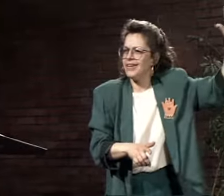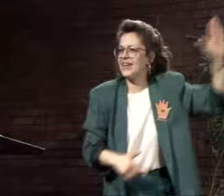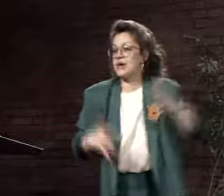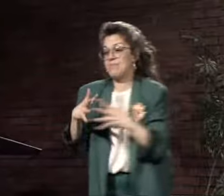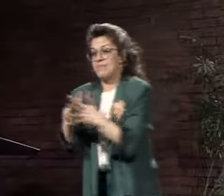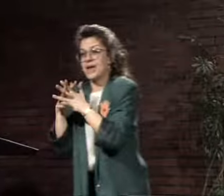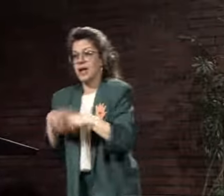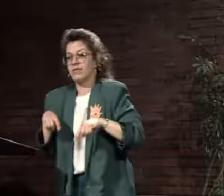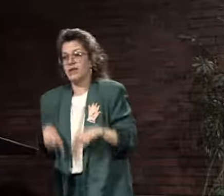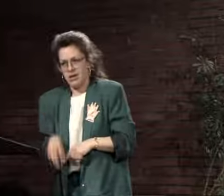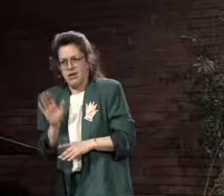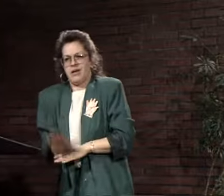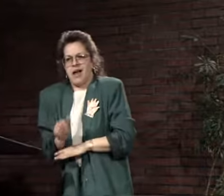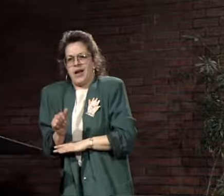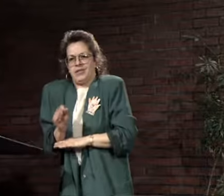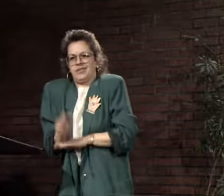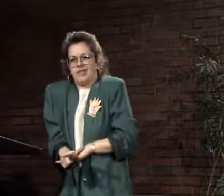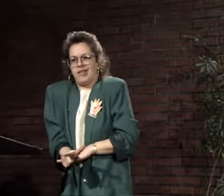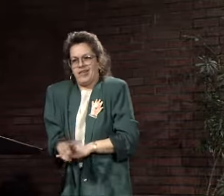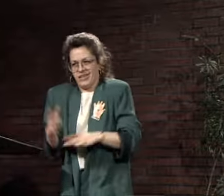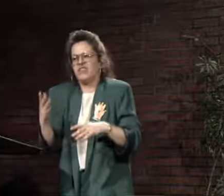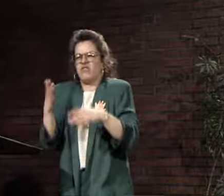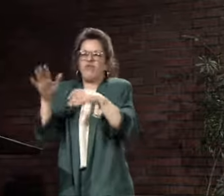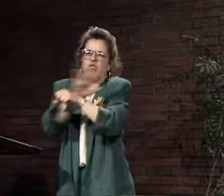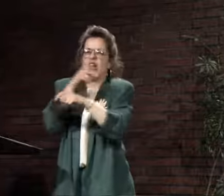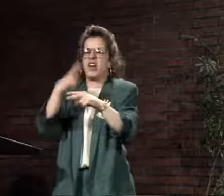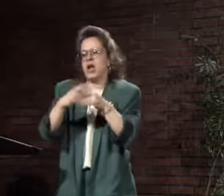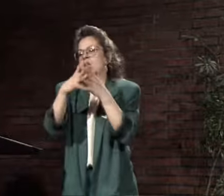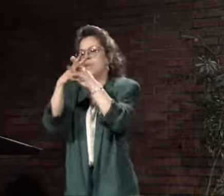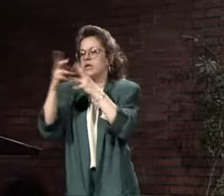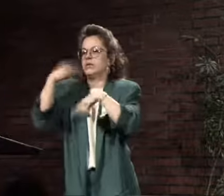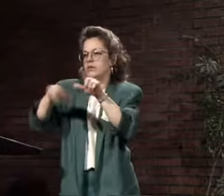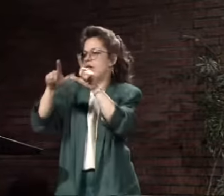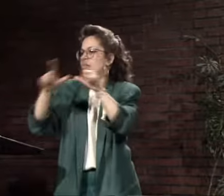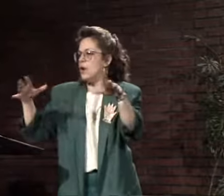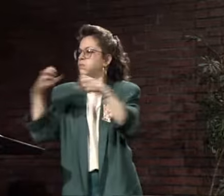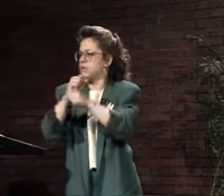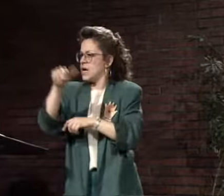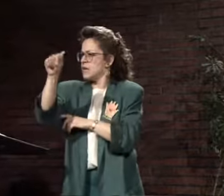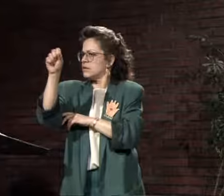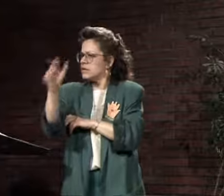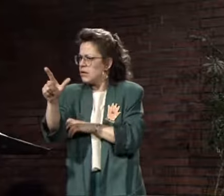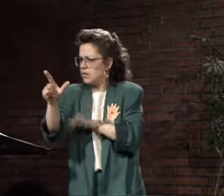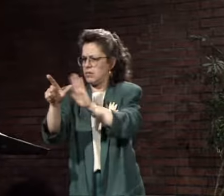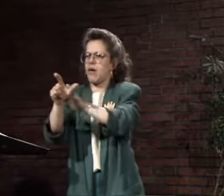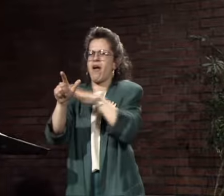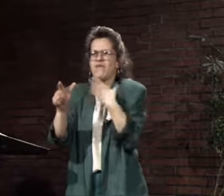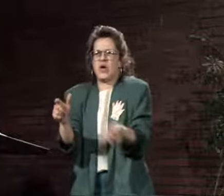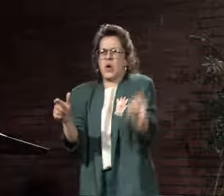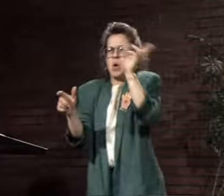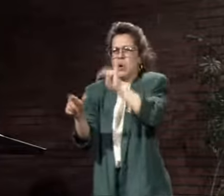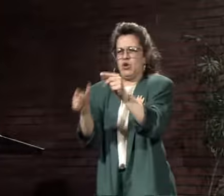For another country, they use a different sign language. In America, we use American Sign Language, ASL.